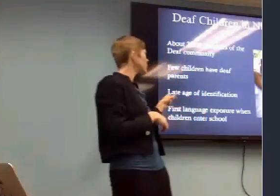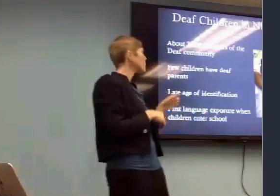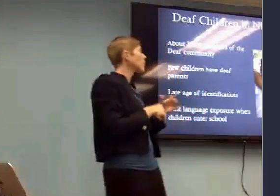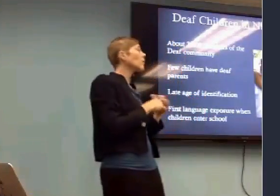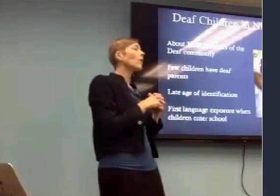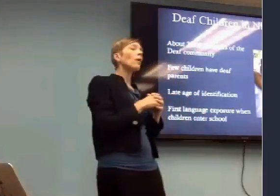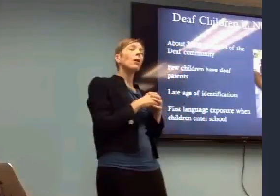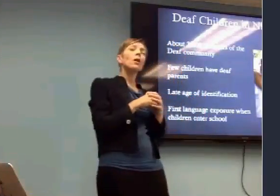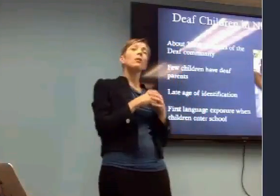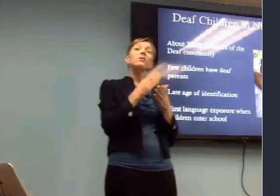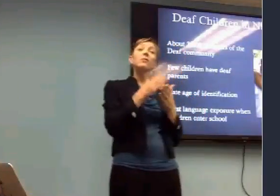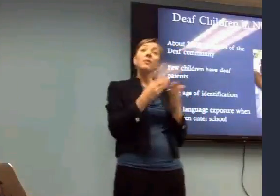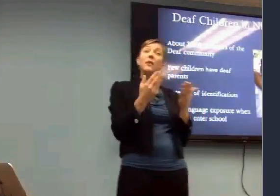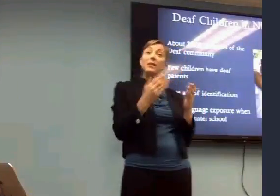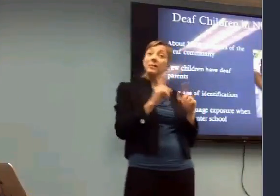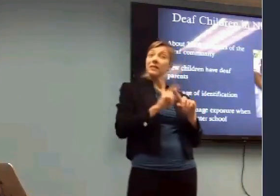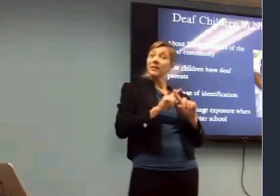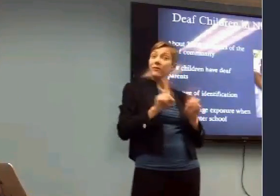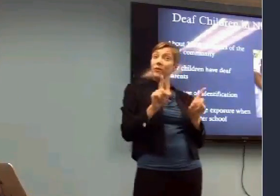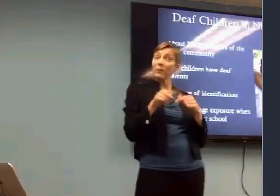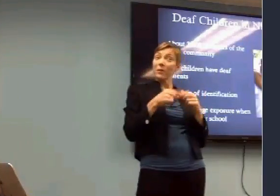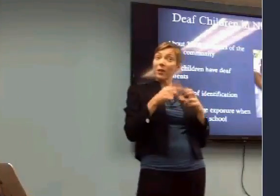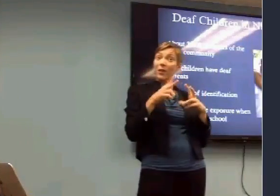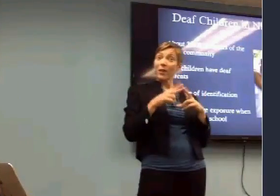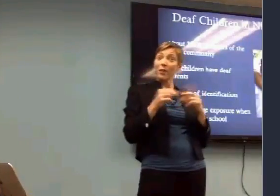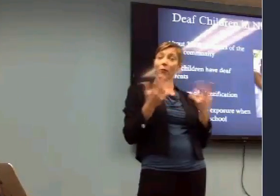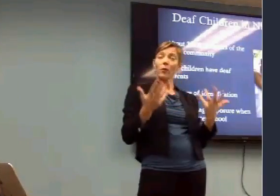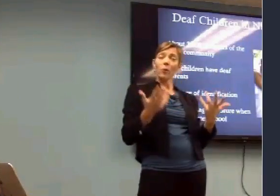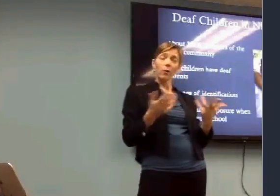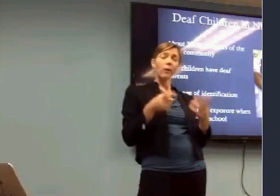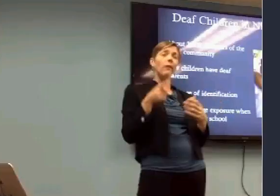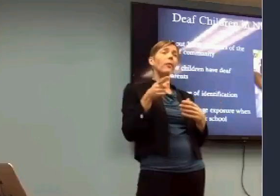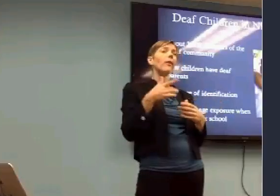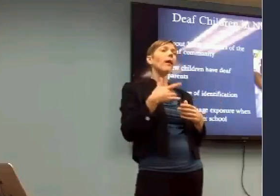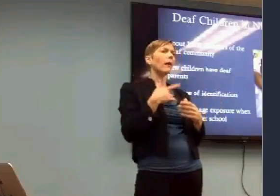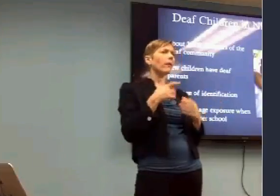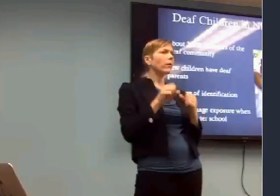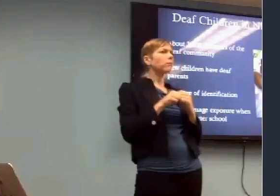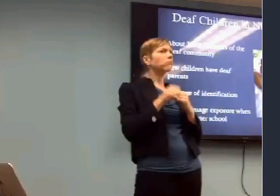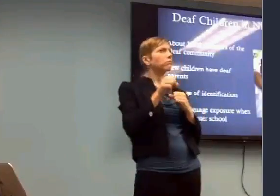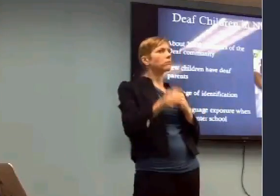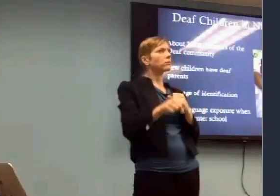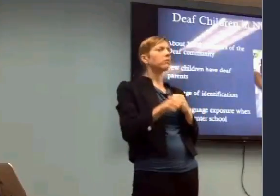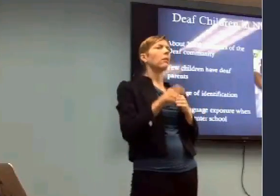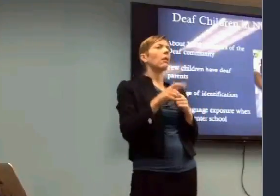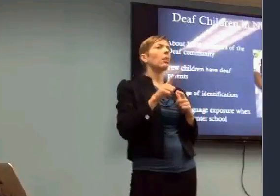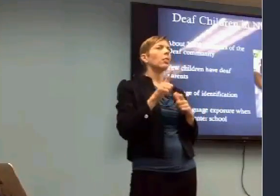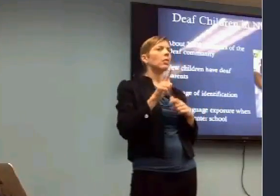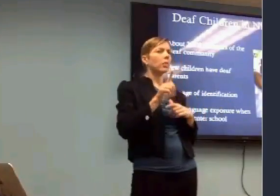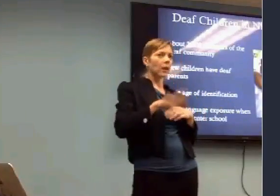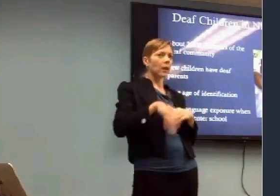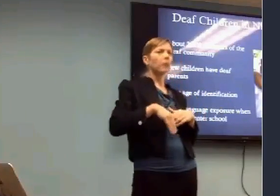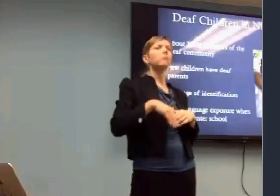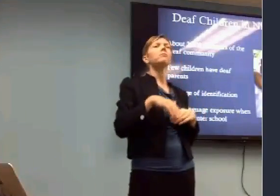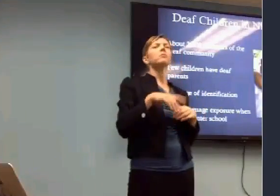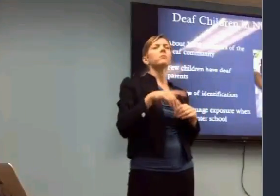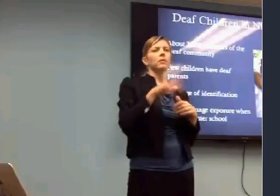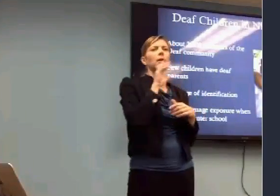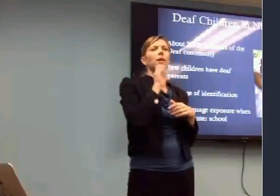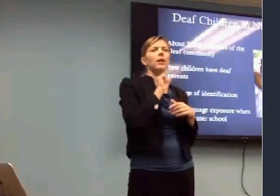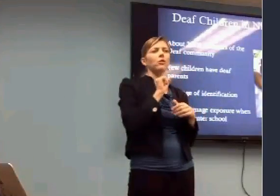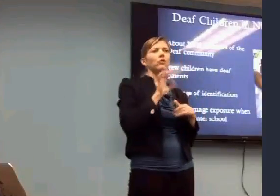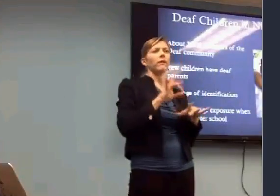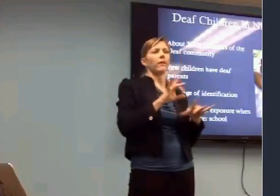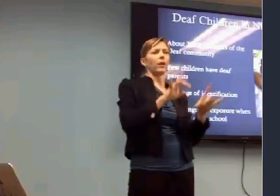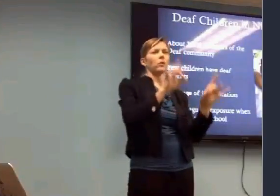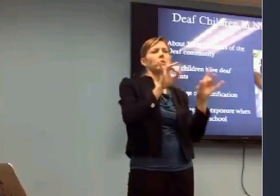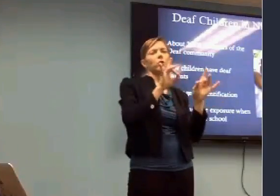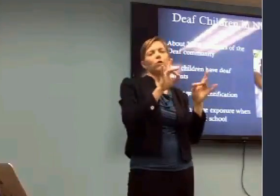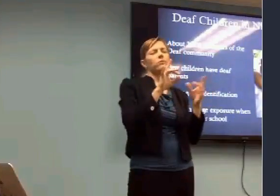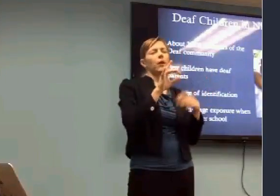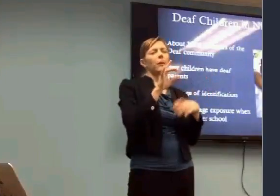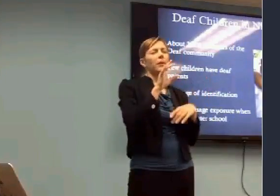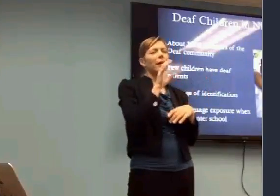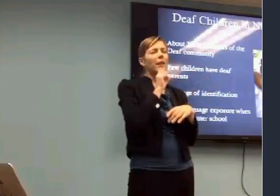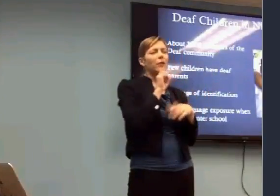the United States. There are some things that are different in this community. There is a